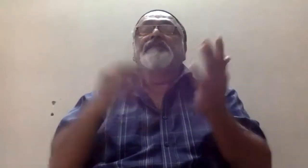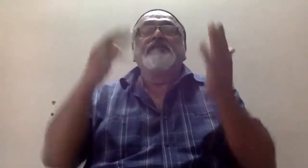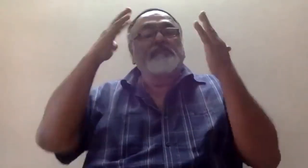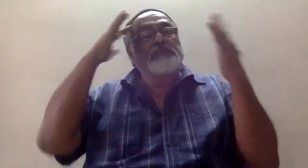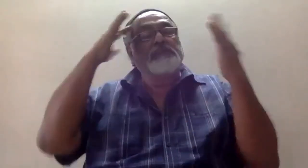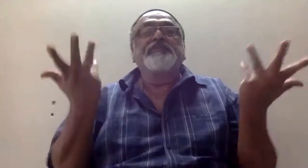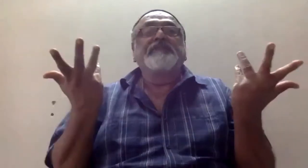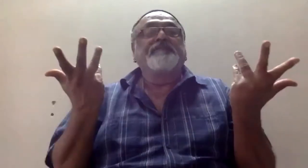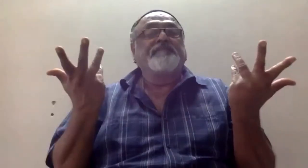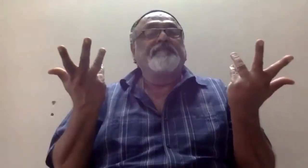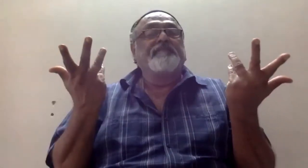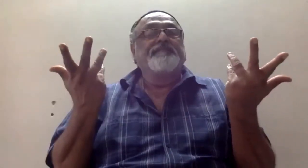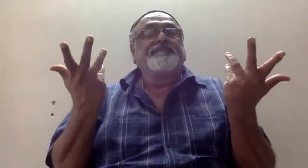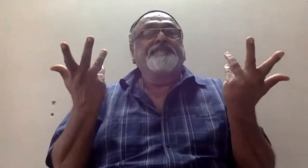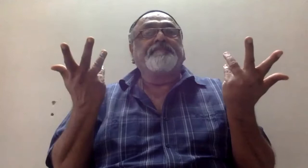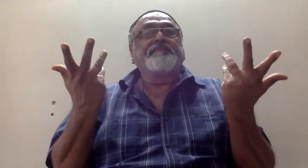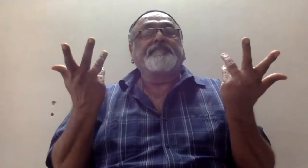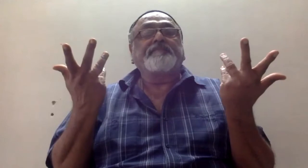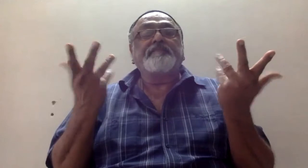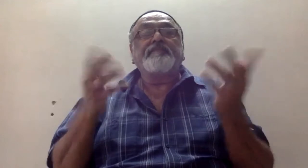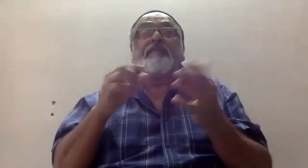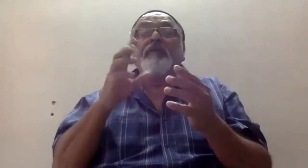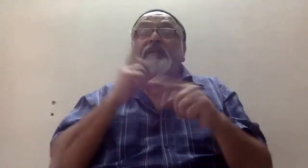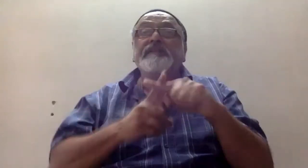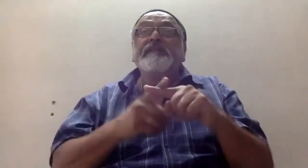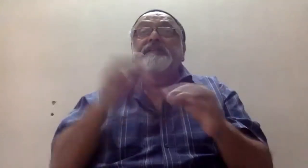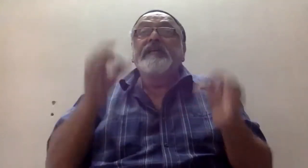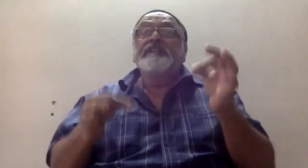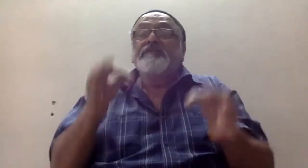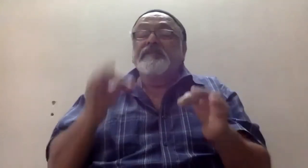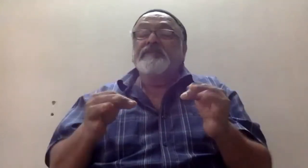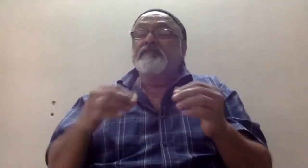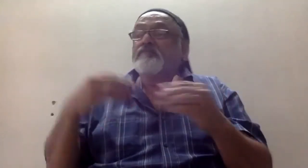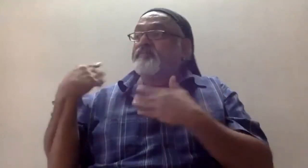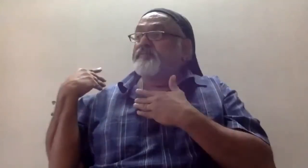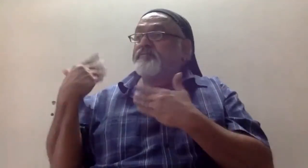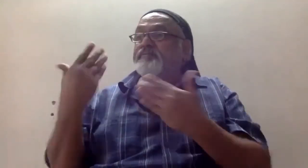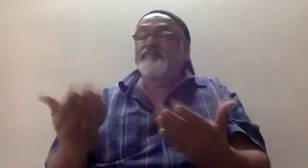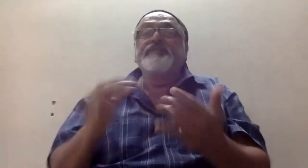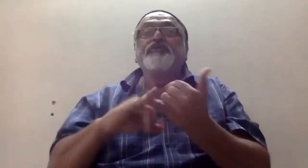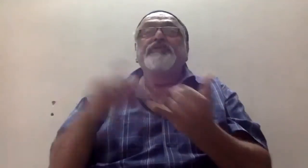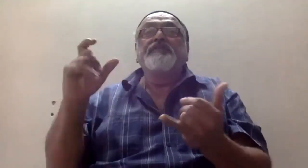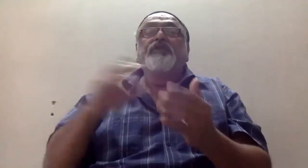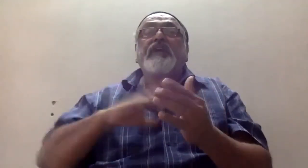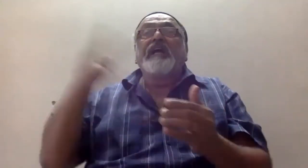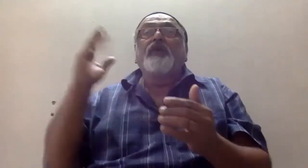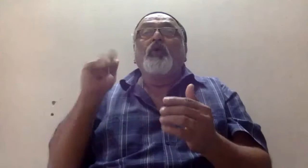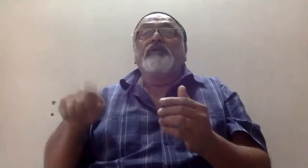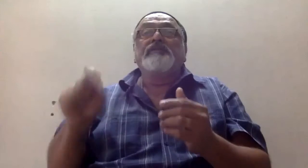And the judgments over a period of time that Supreme Court and the High Court and have